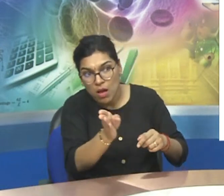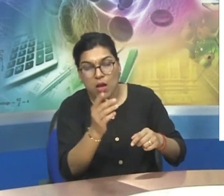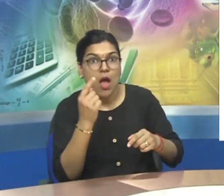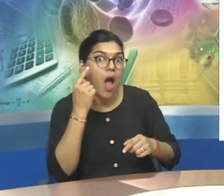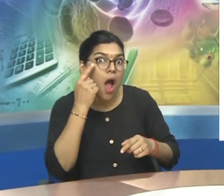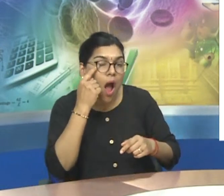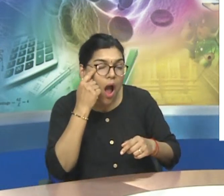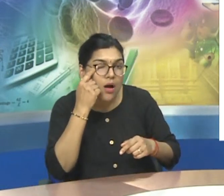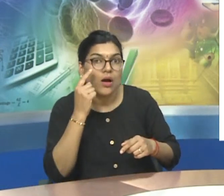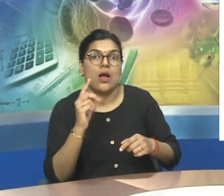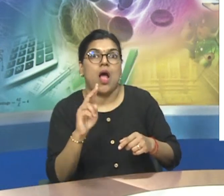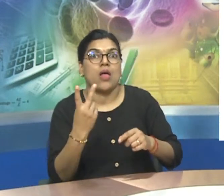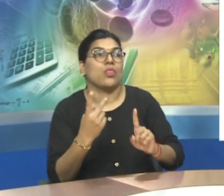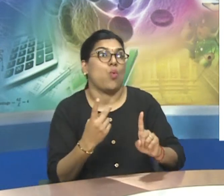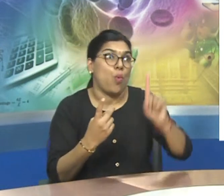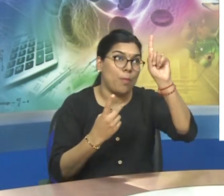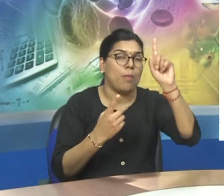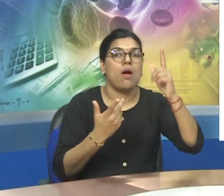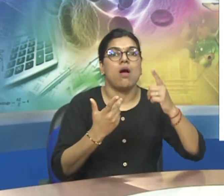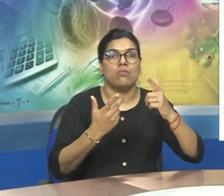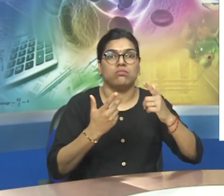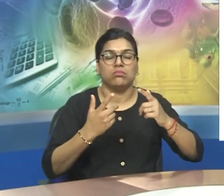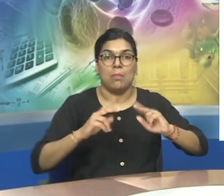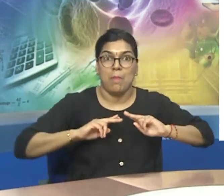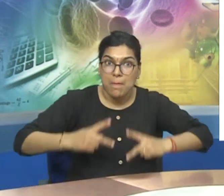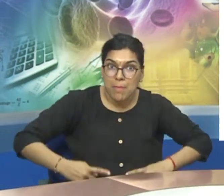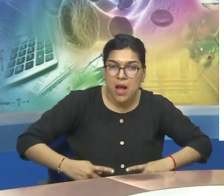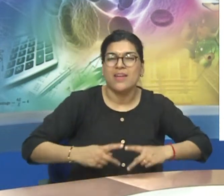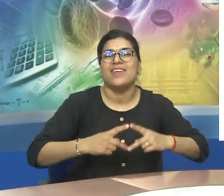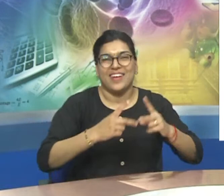departments. As per the need, there are different